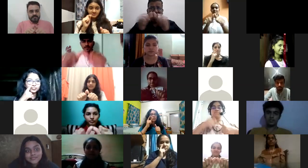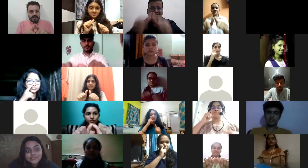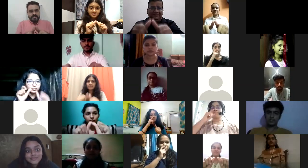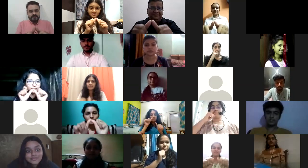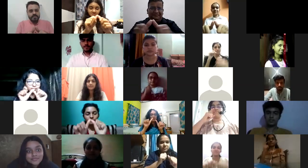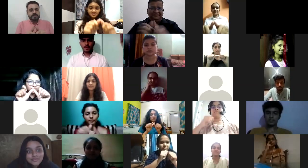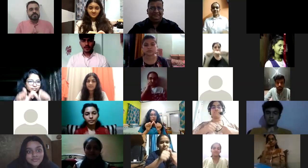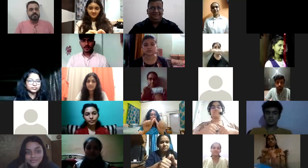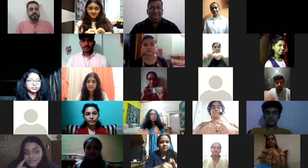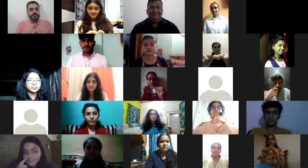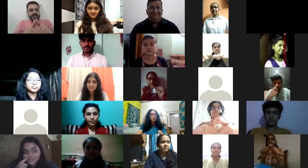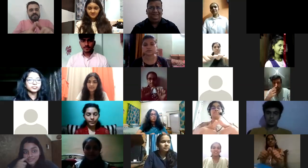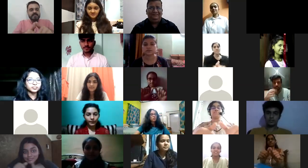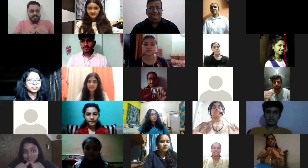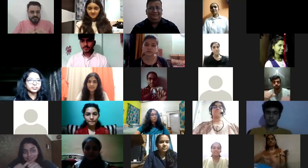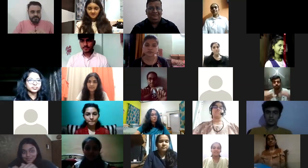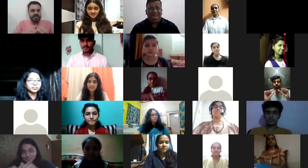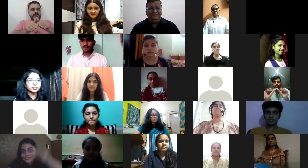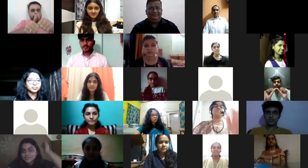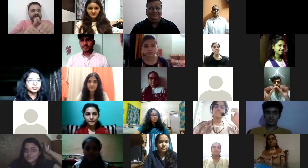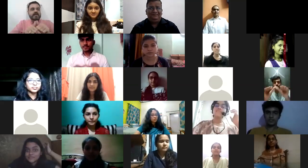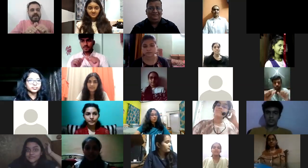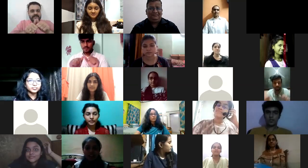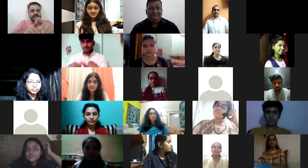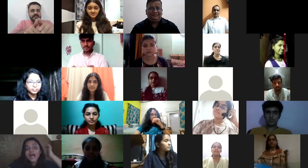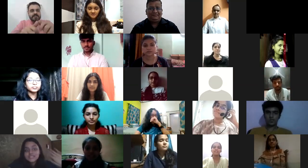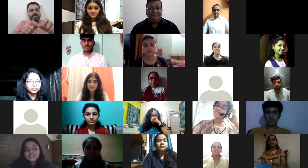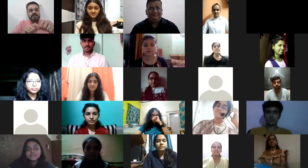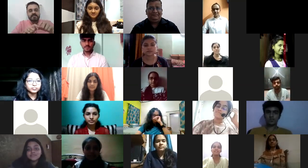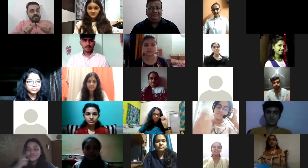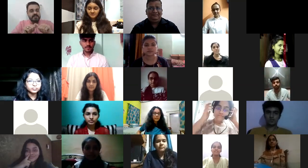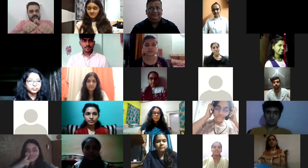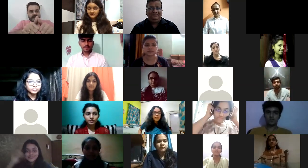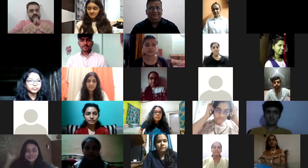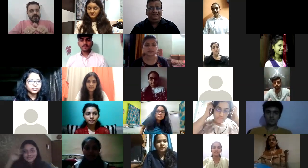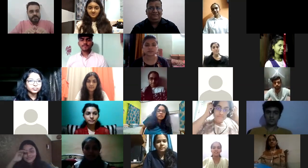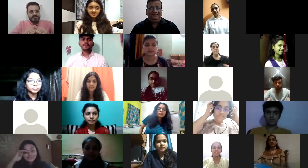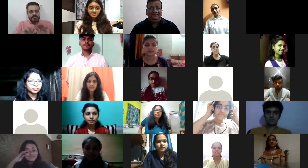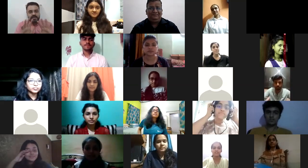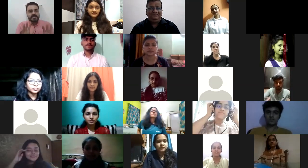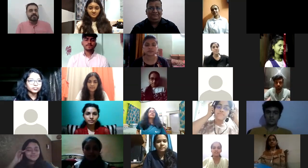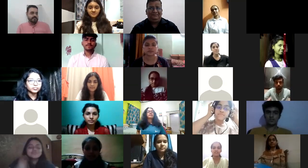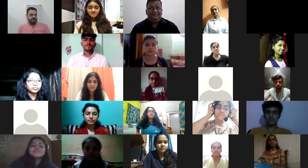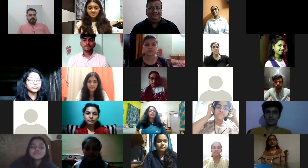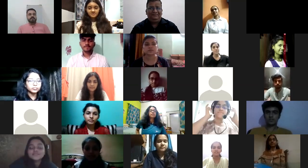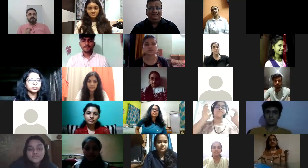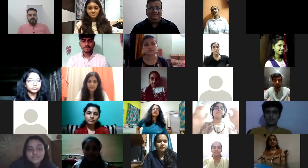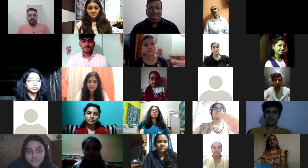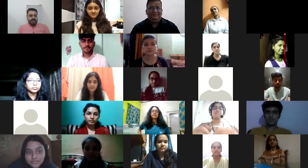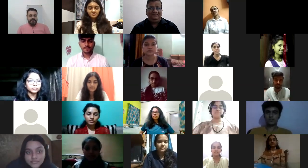Aunt. Because if you simply do like this, it'll look like an answer, answer or question, right? Okay, are we